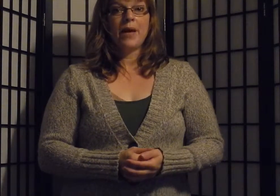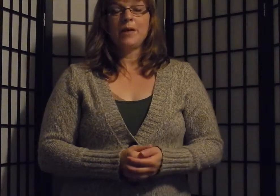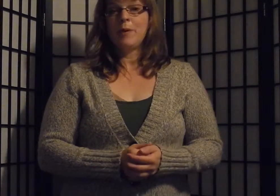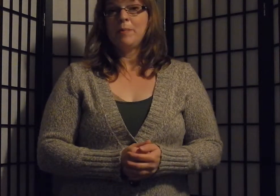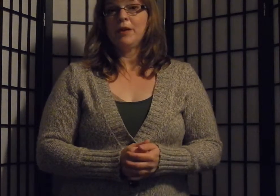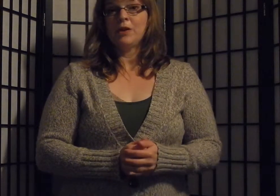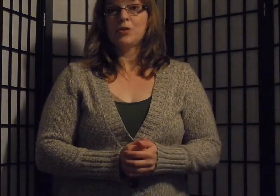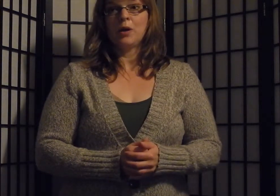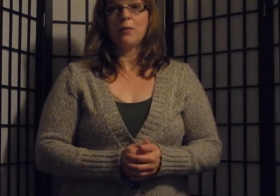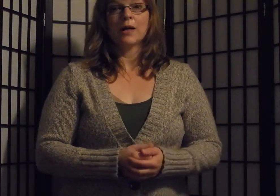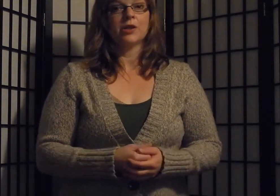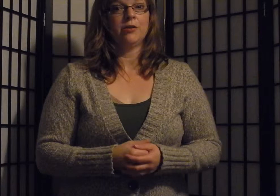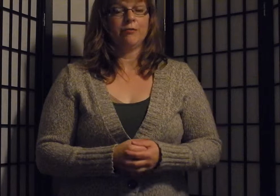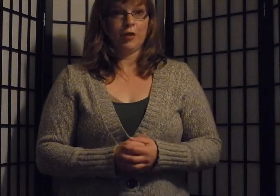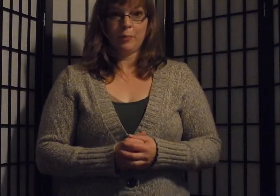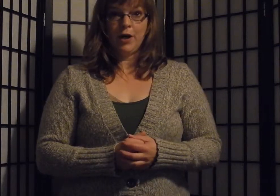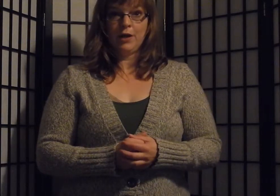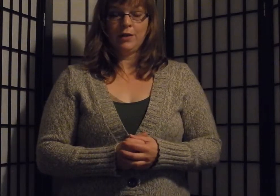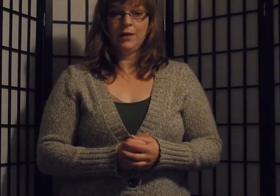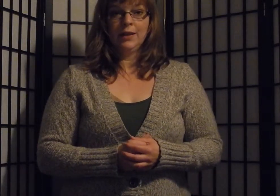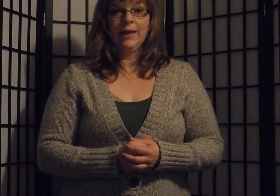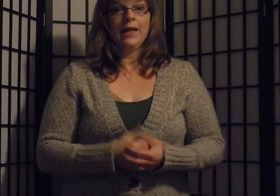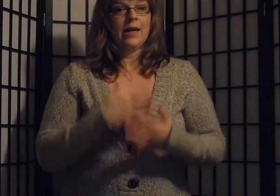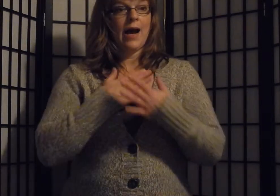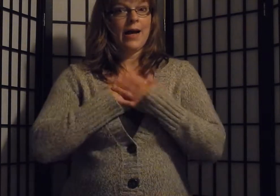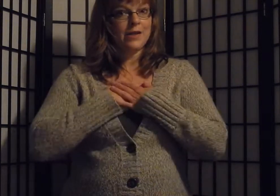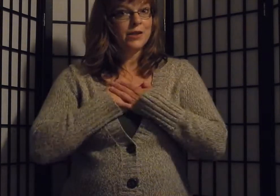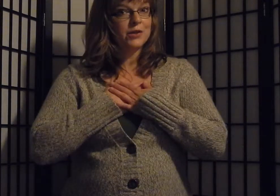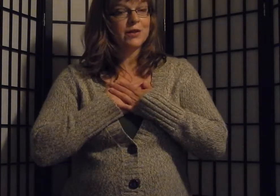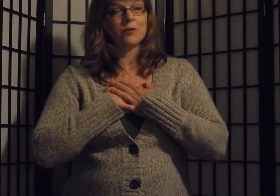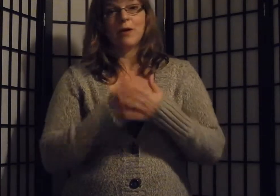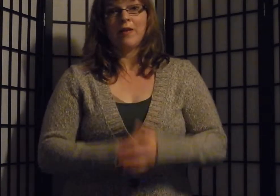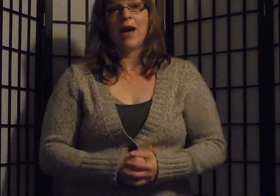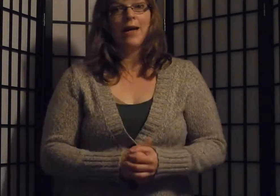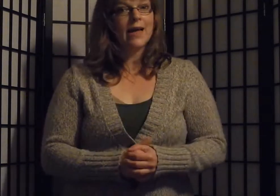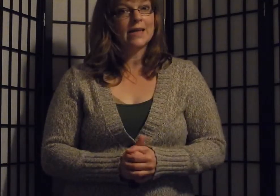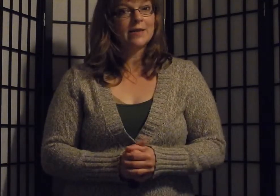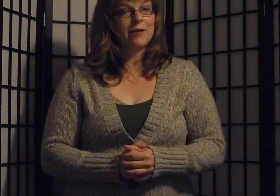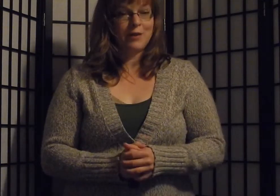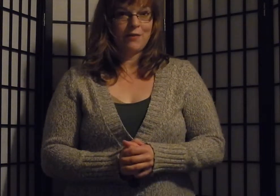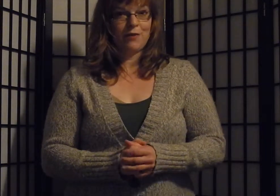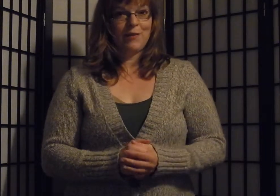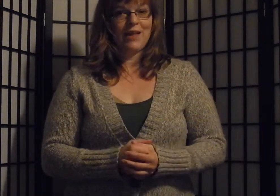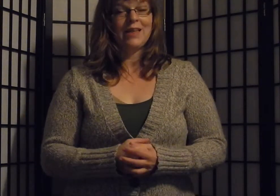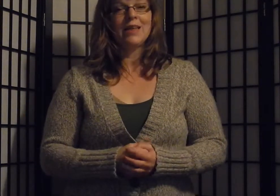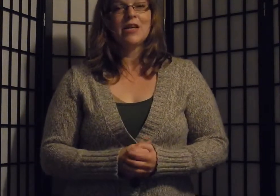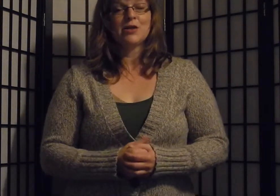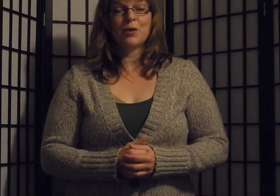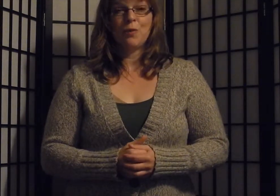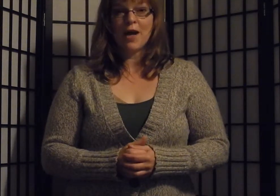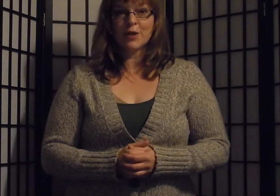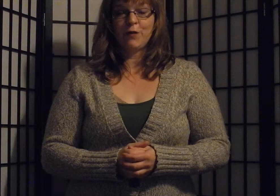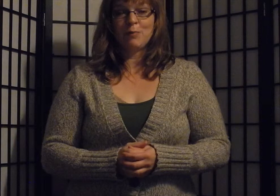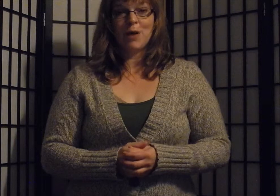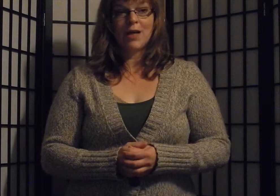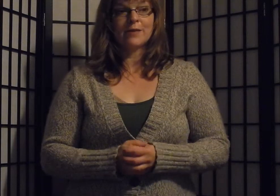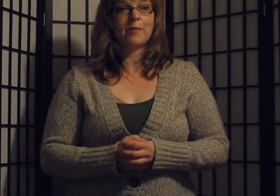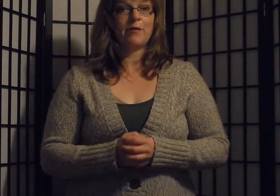Many people enjoy watching football. I do. It's one of the highlights of the week for me to watch football. Some of you